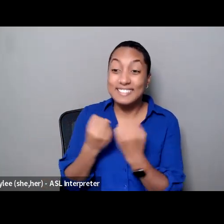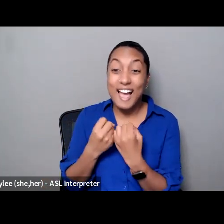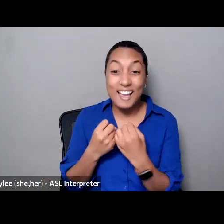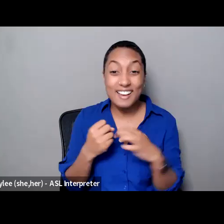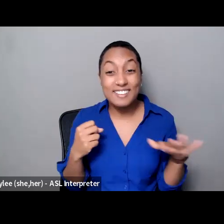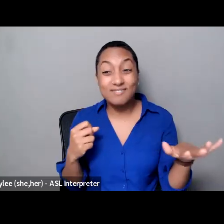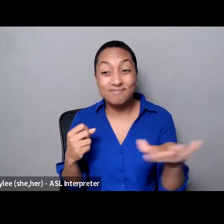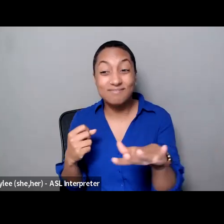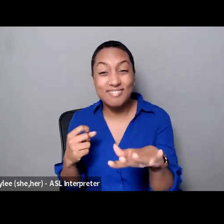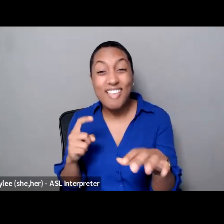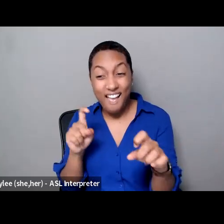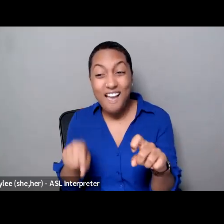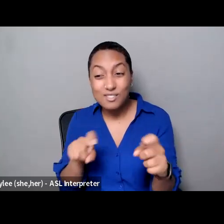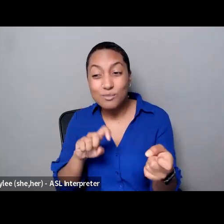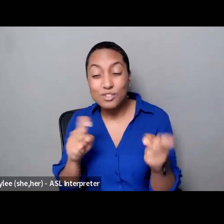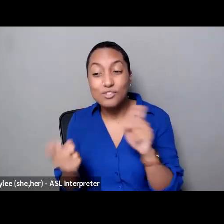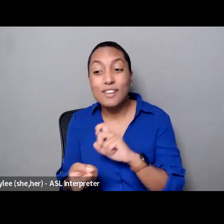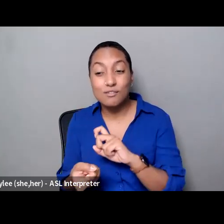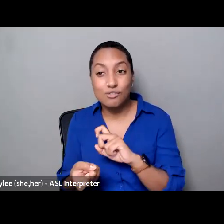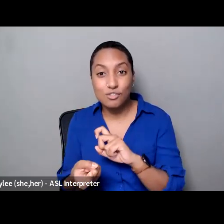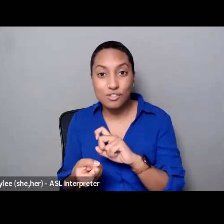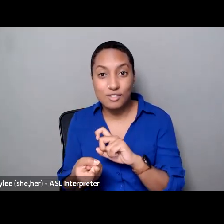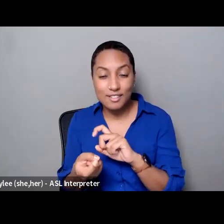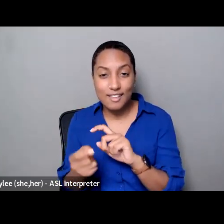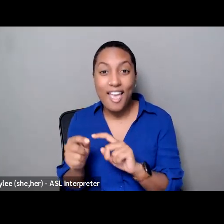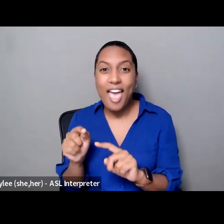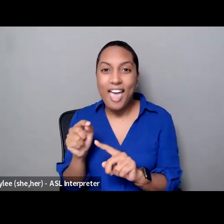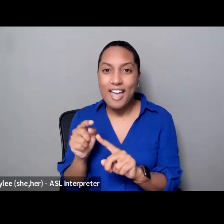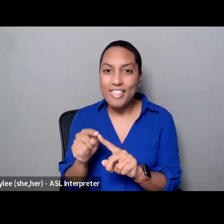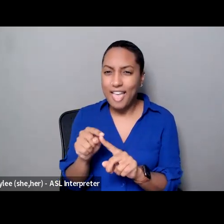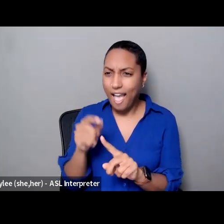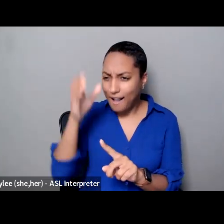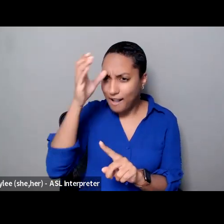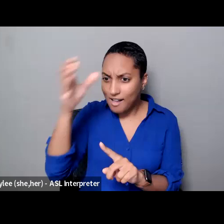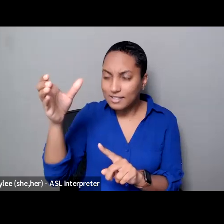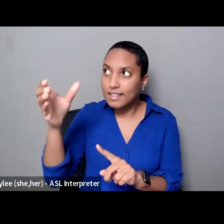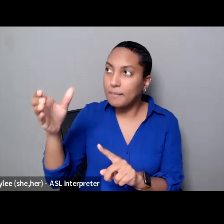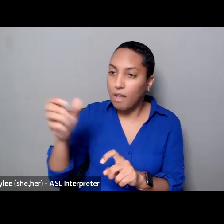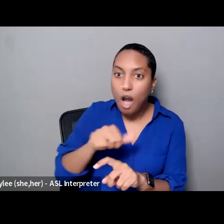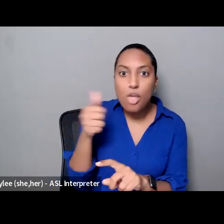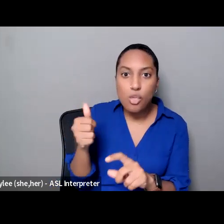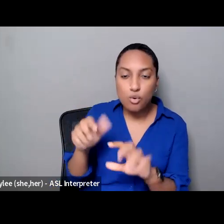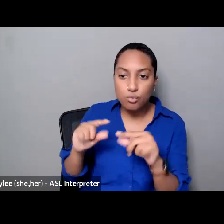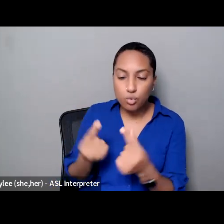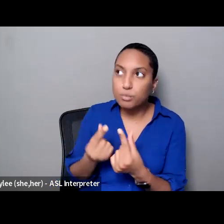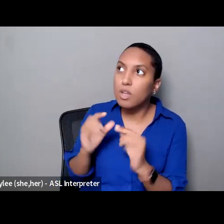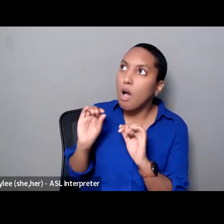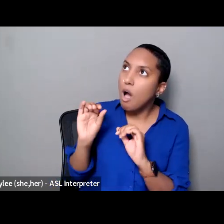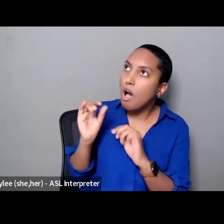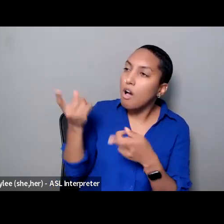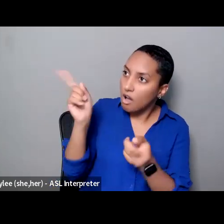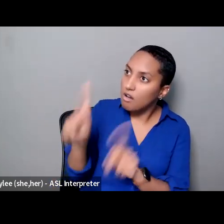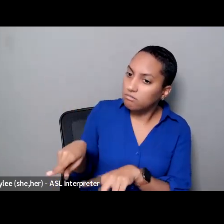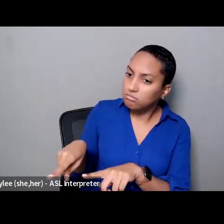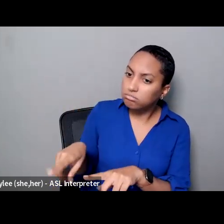this revolutionary idea was adopted by other groups. He didn't name the independent